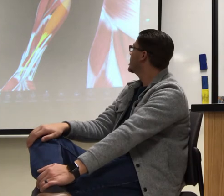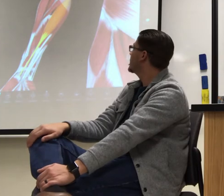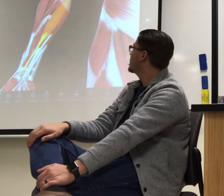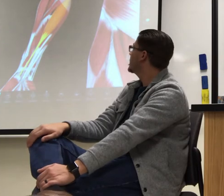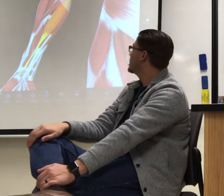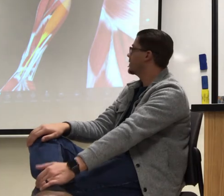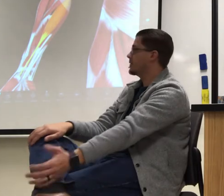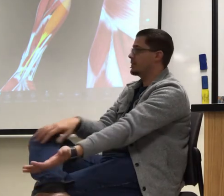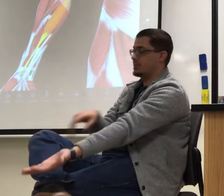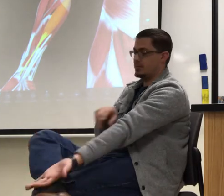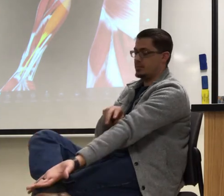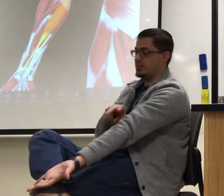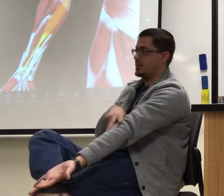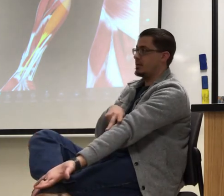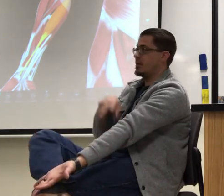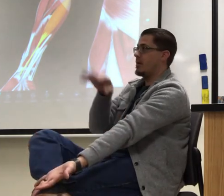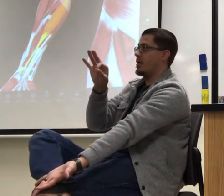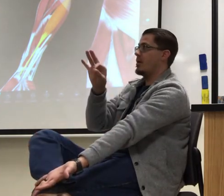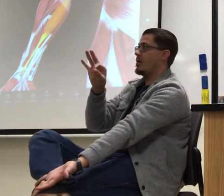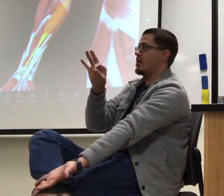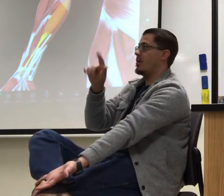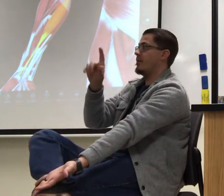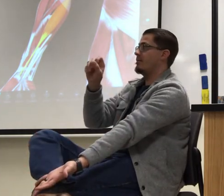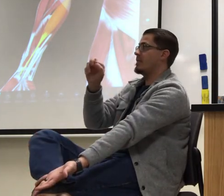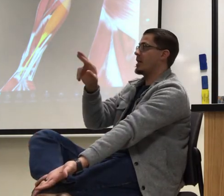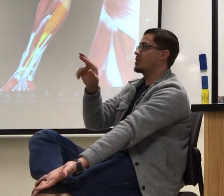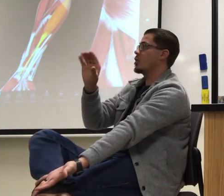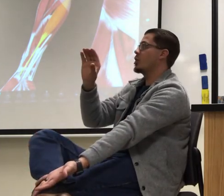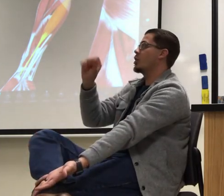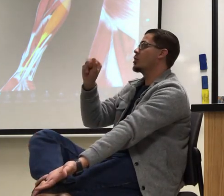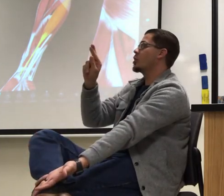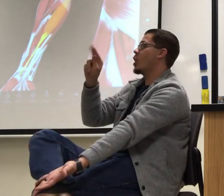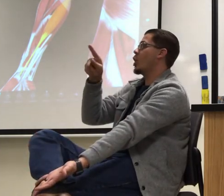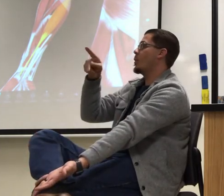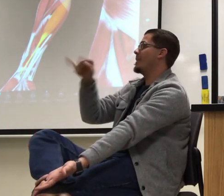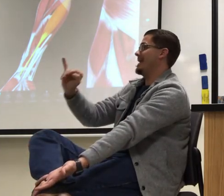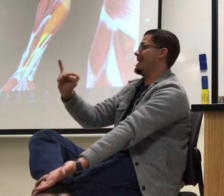Okay, the next muscle is the flexor carpi